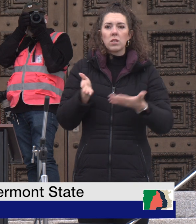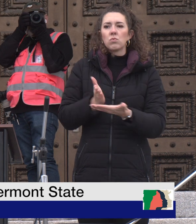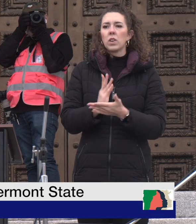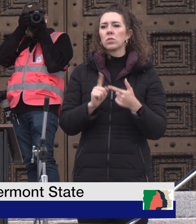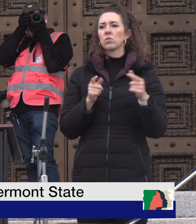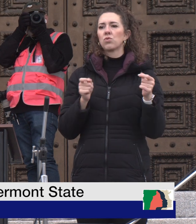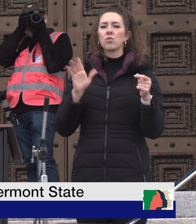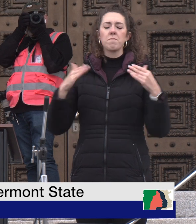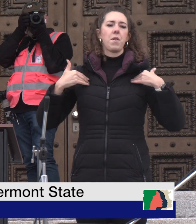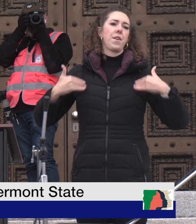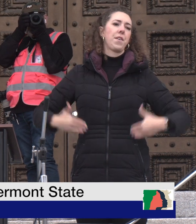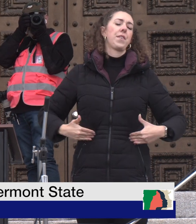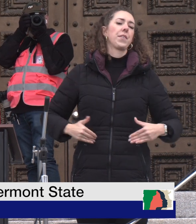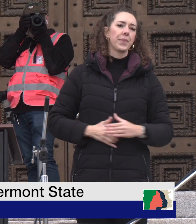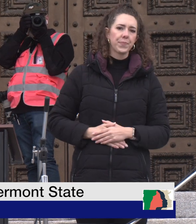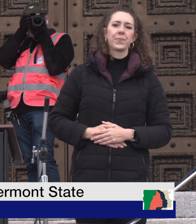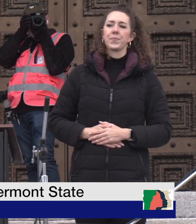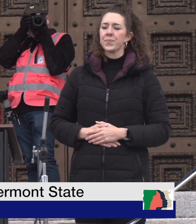control their own bodies.